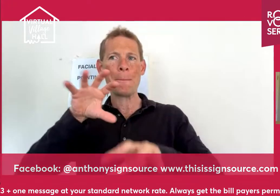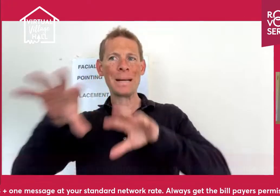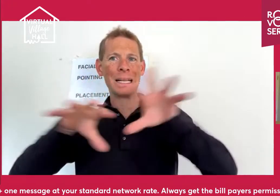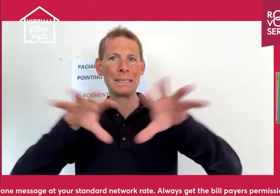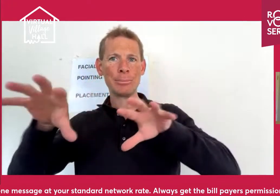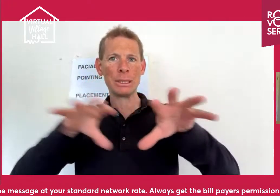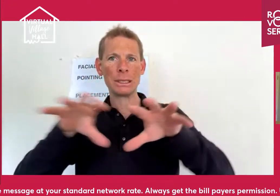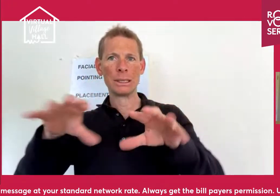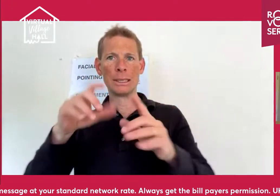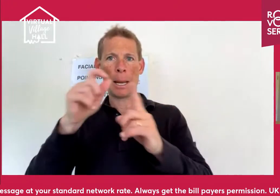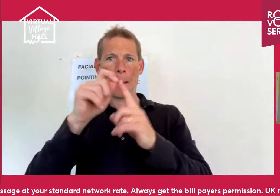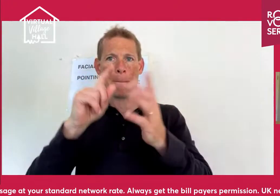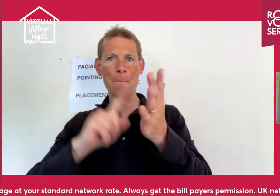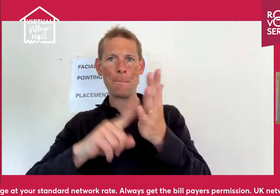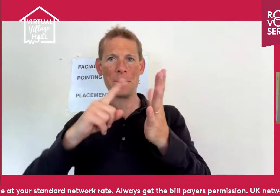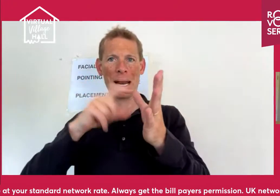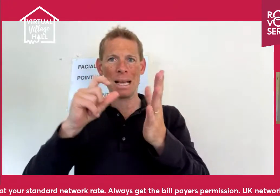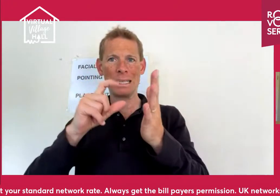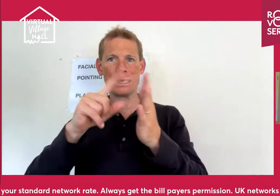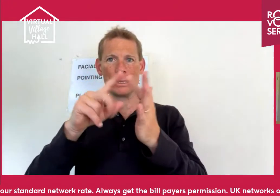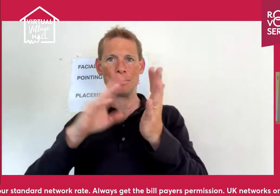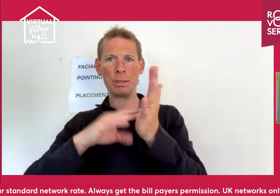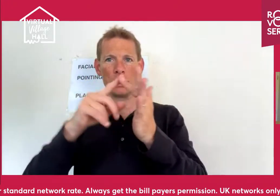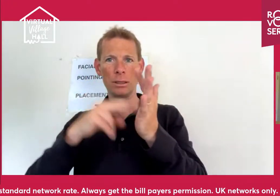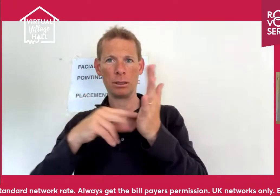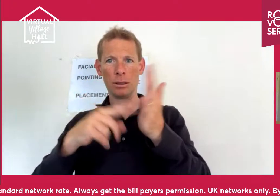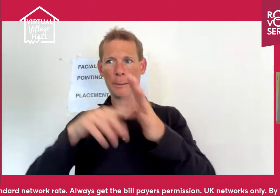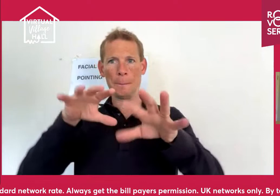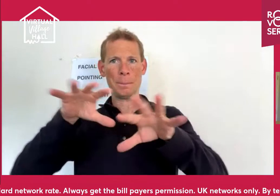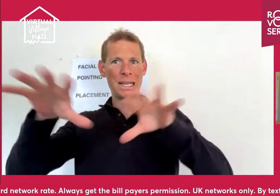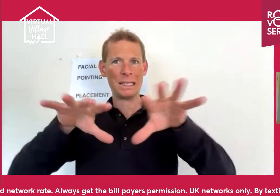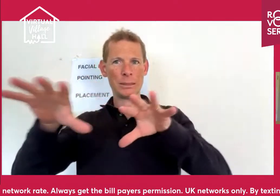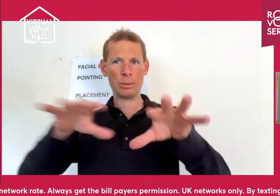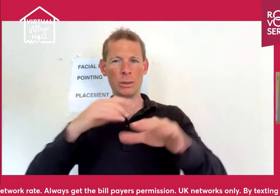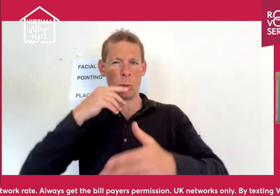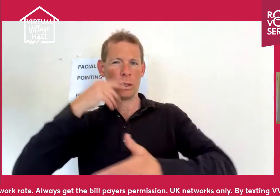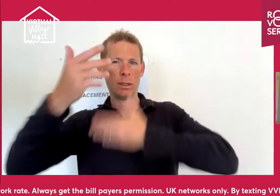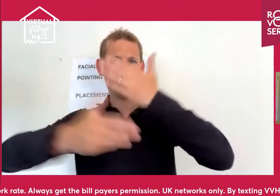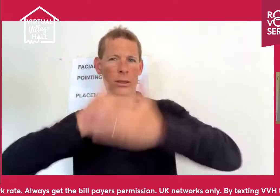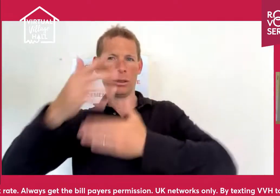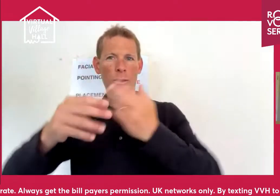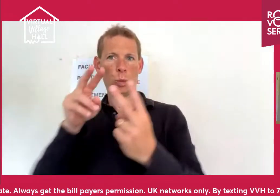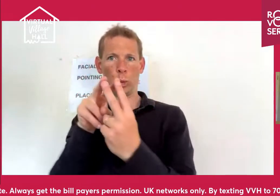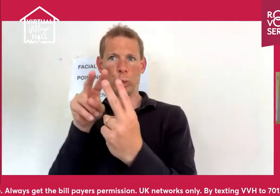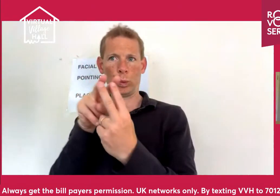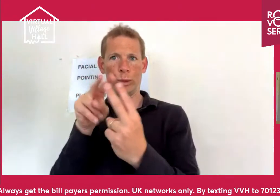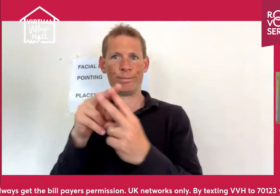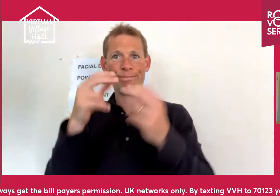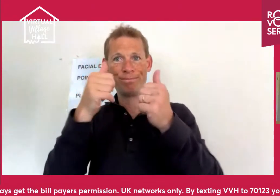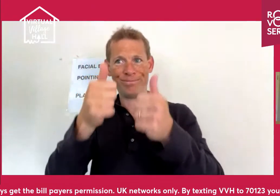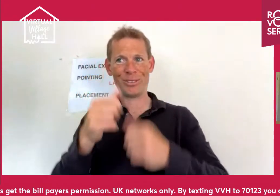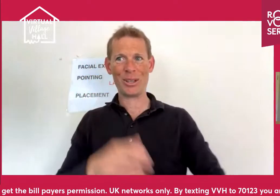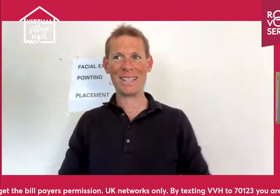also explain a little bit about placement and how that's so important in our language as well. So I'll give you a little bit of